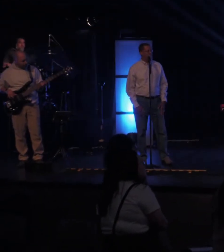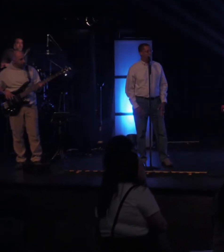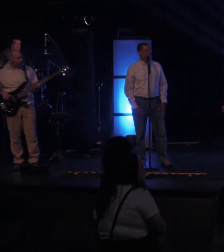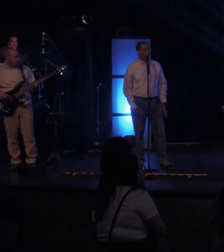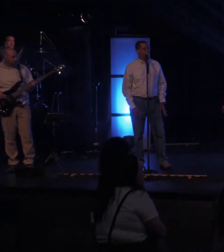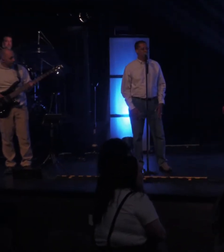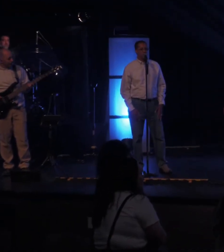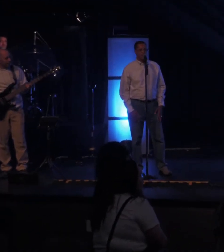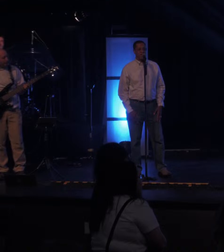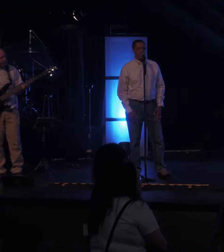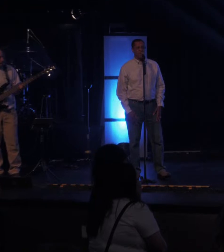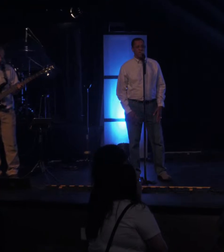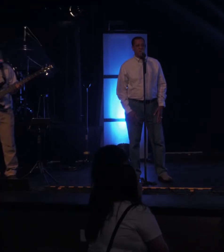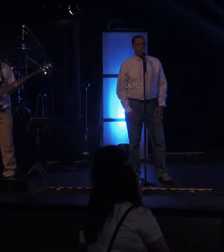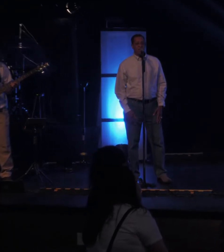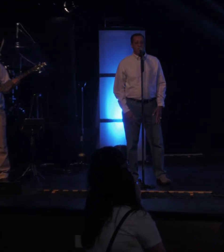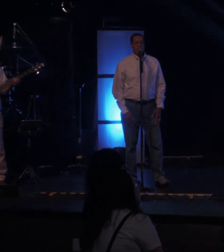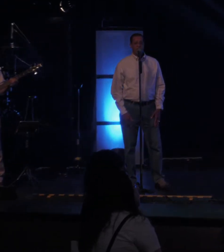Sing this with us.